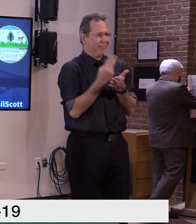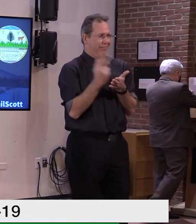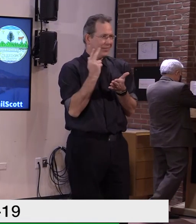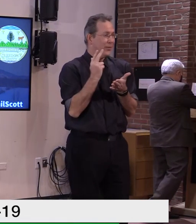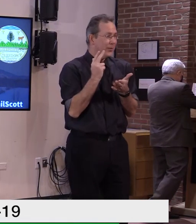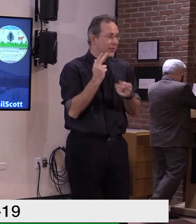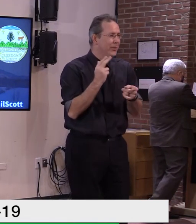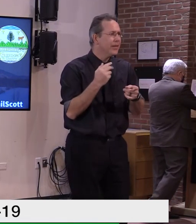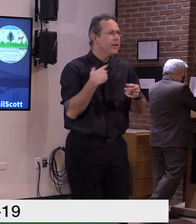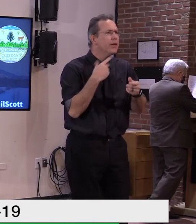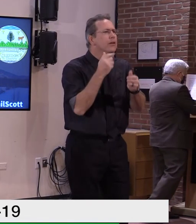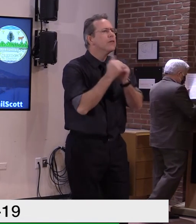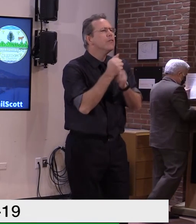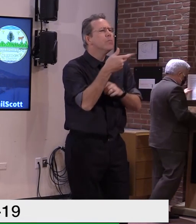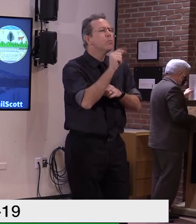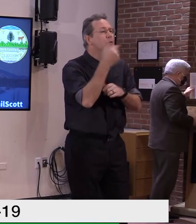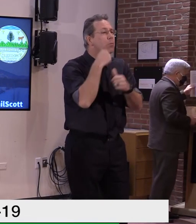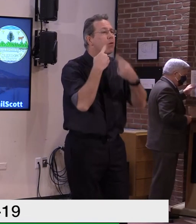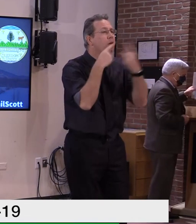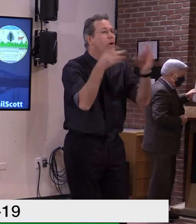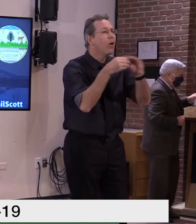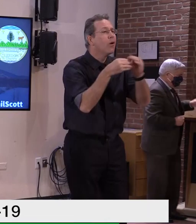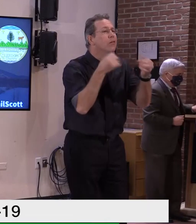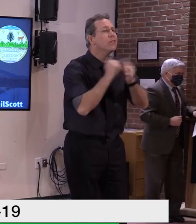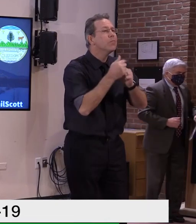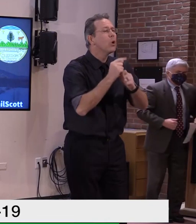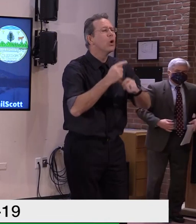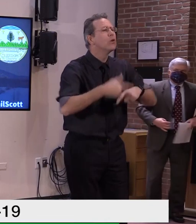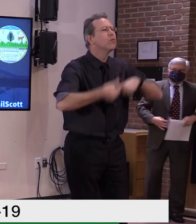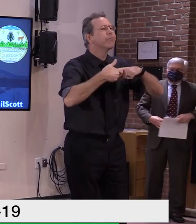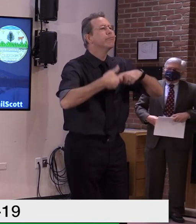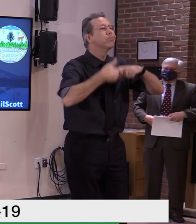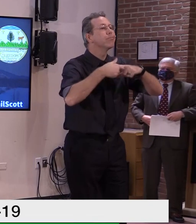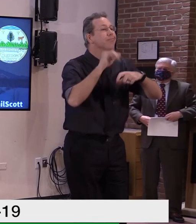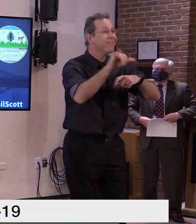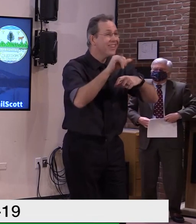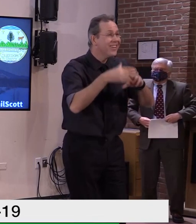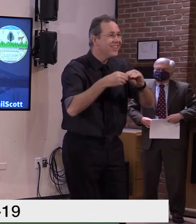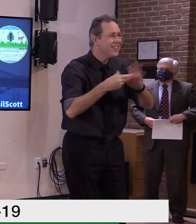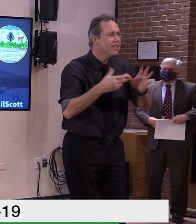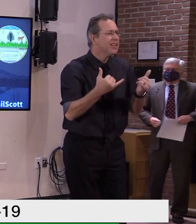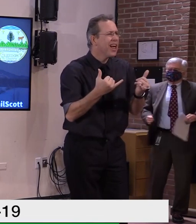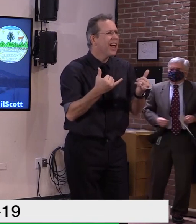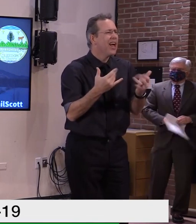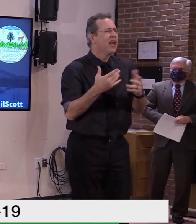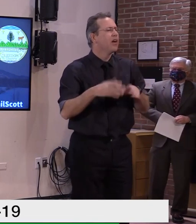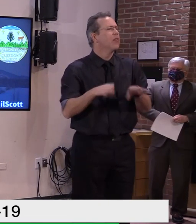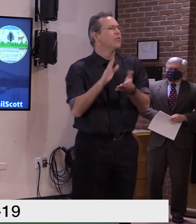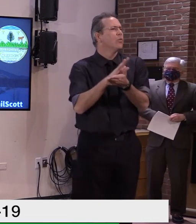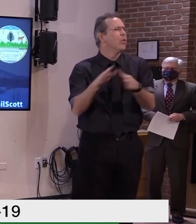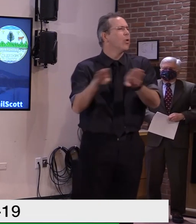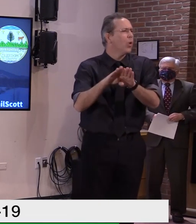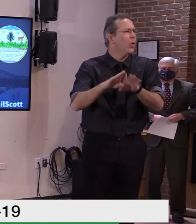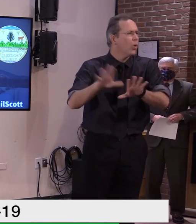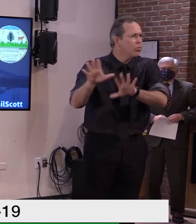guidance. These changes will have a few impacts on our schools. First,